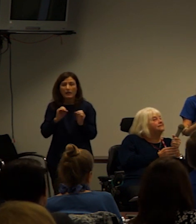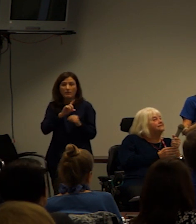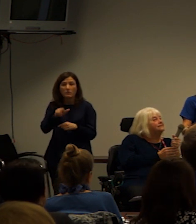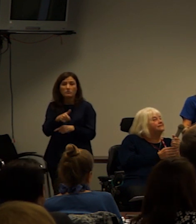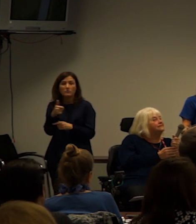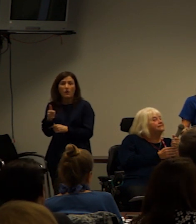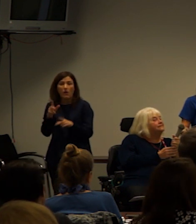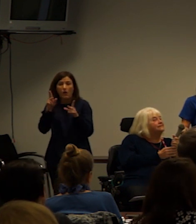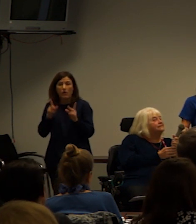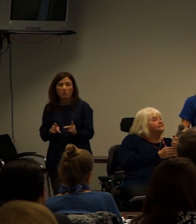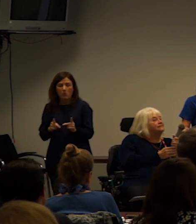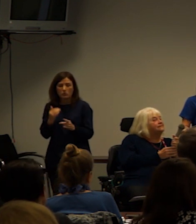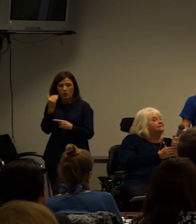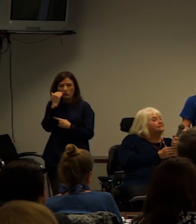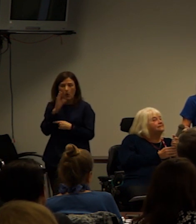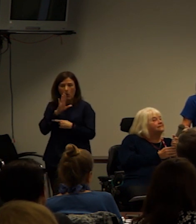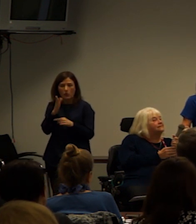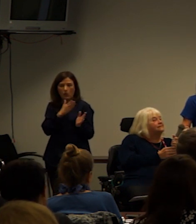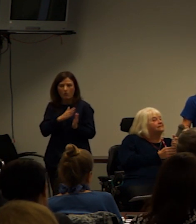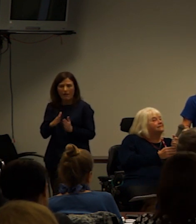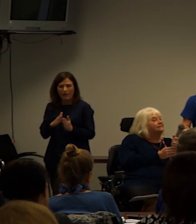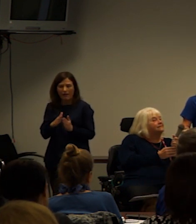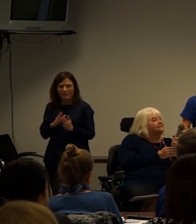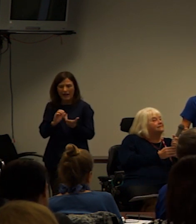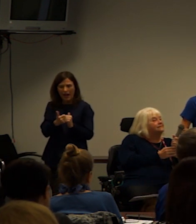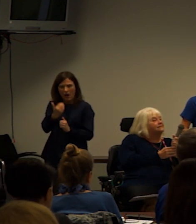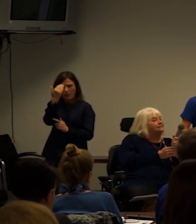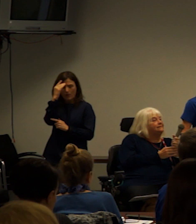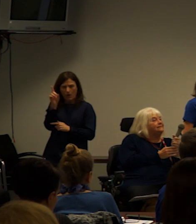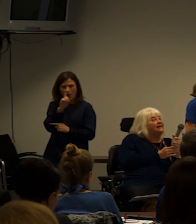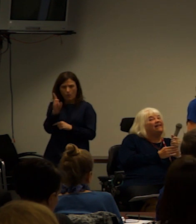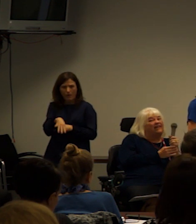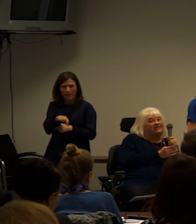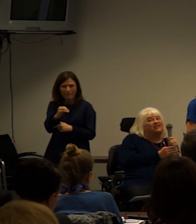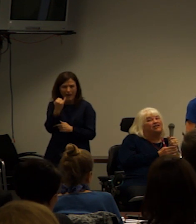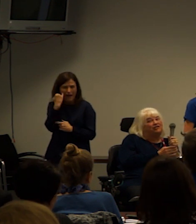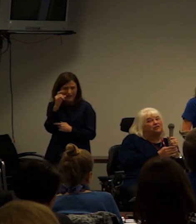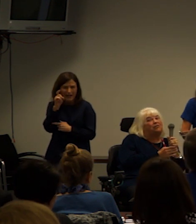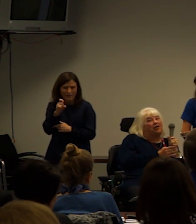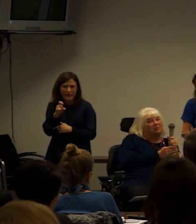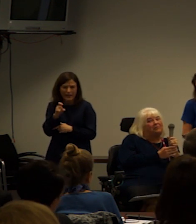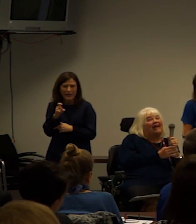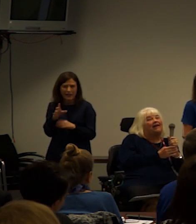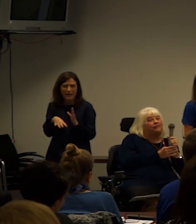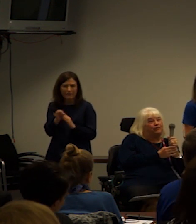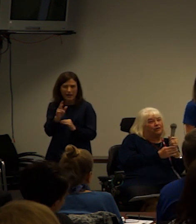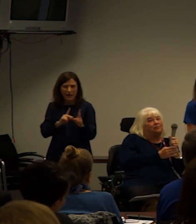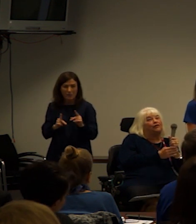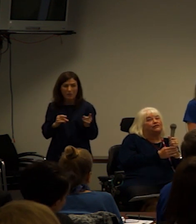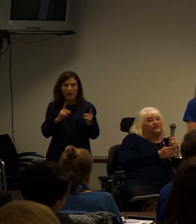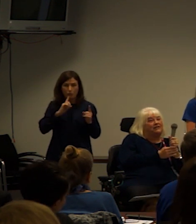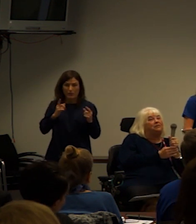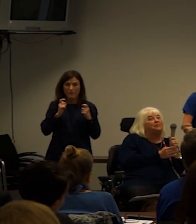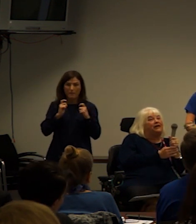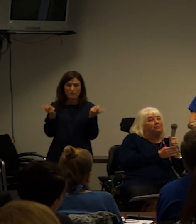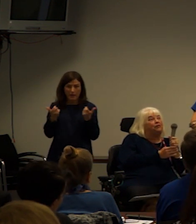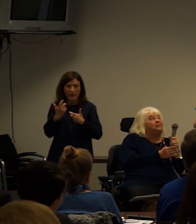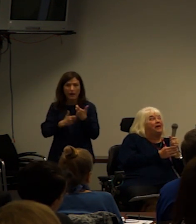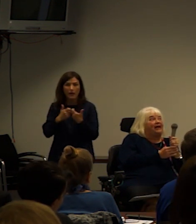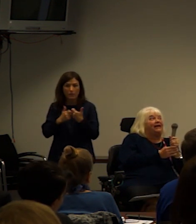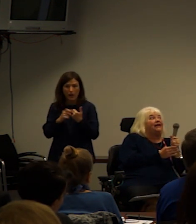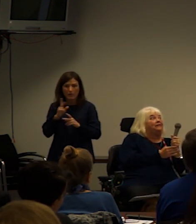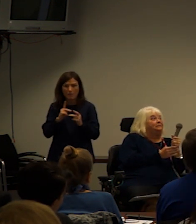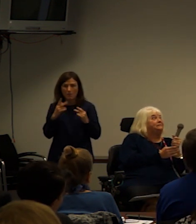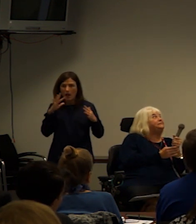knows what your plan is, how they gonna know where to find you if they need to find you? And that's a huge problem after an emergency. People get